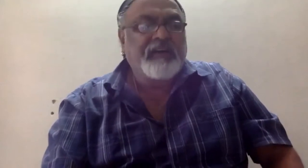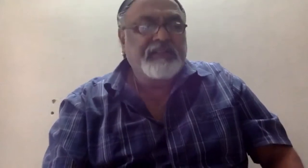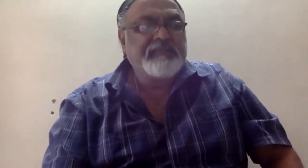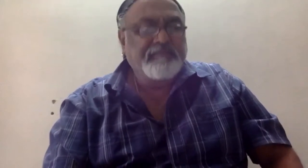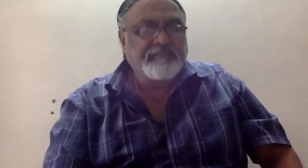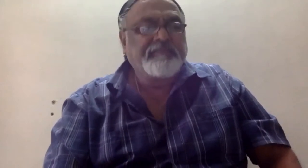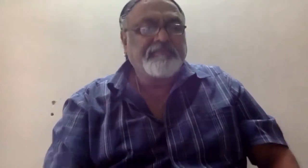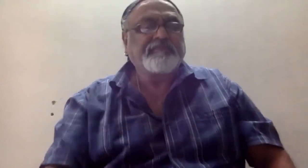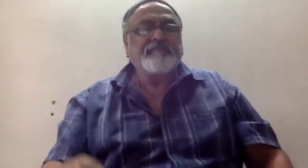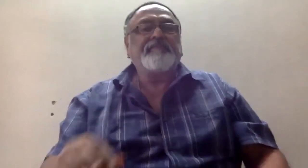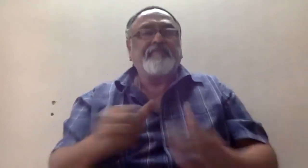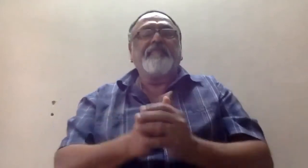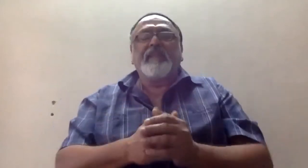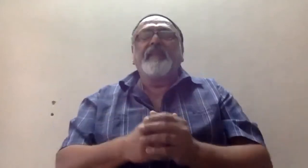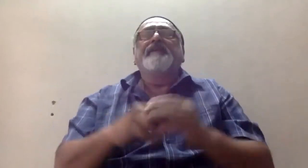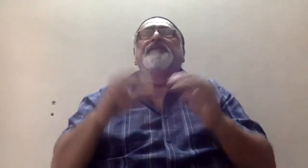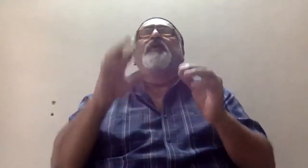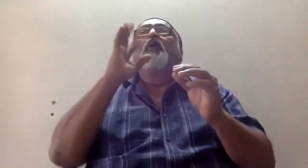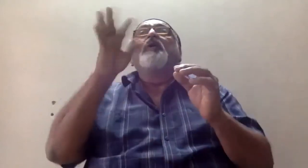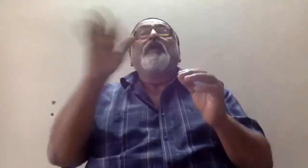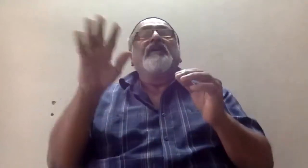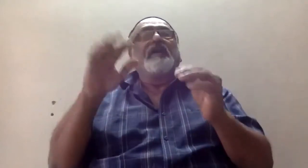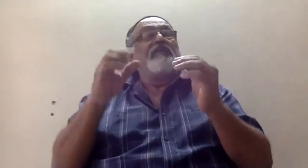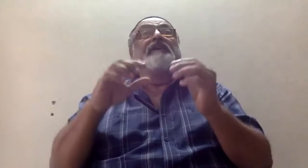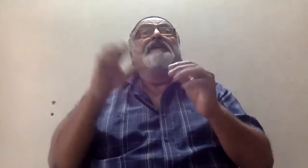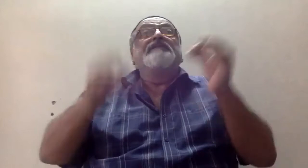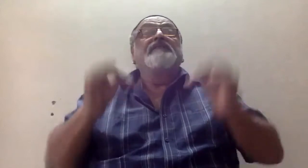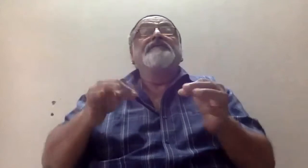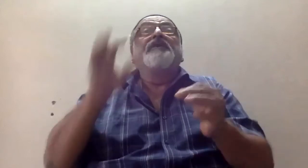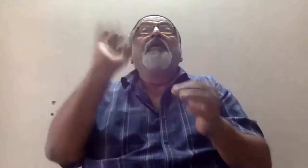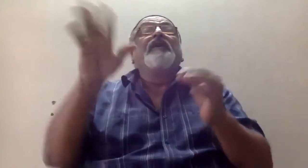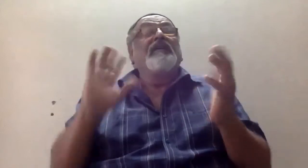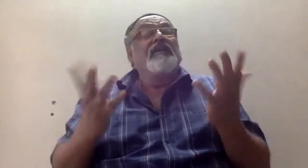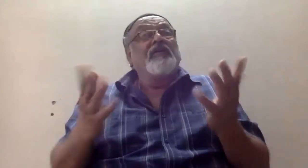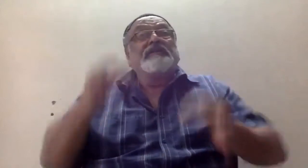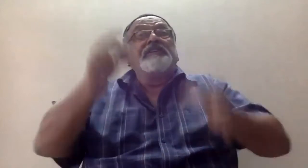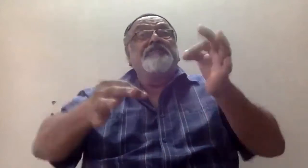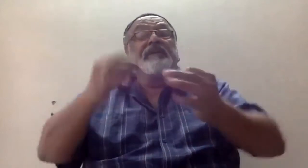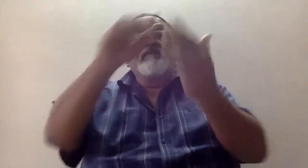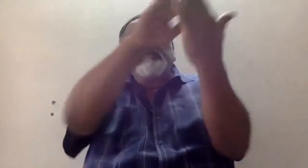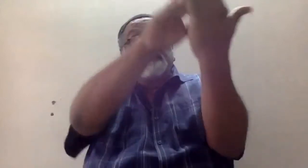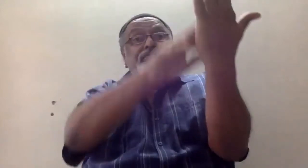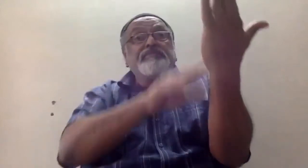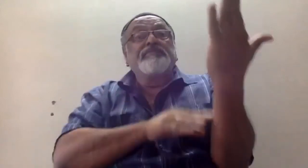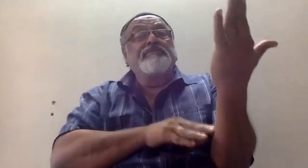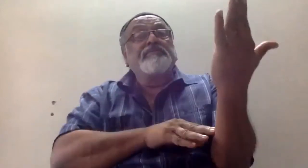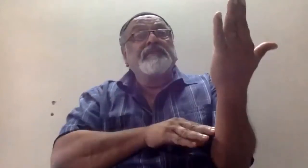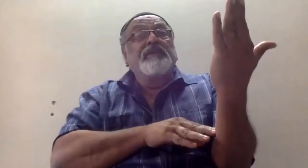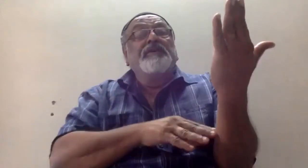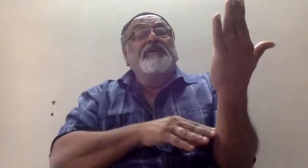that are pronounced by the courts, are they available to the clients with disabilities or lawyers with disabilities or general public who are